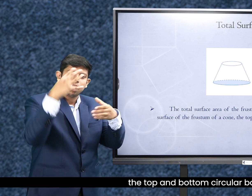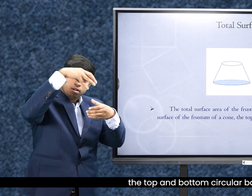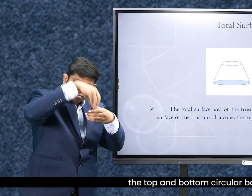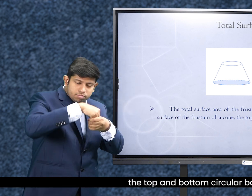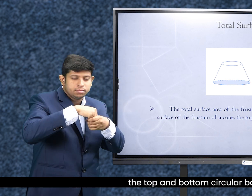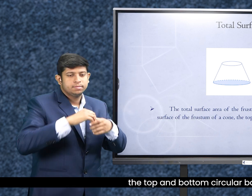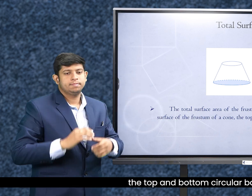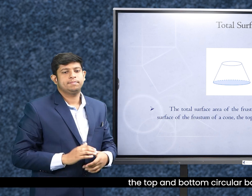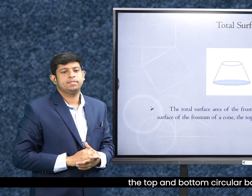circular base.